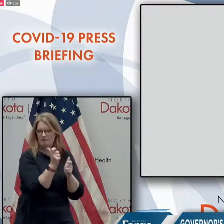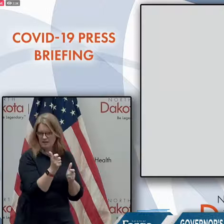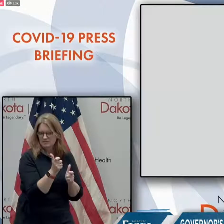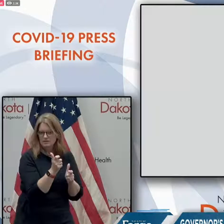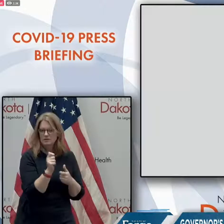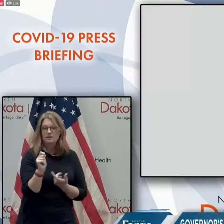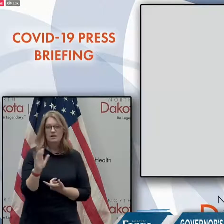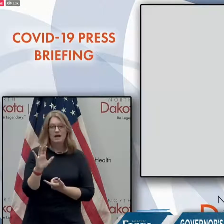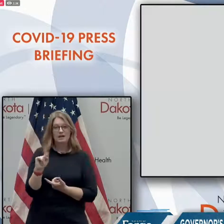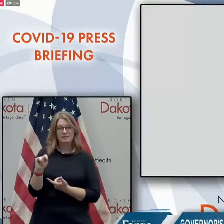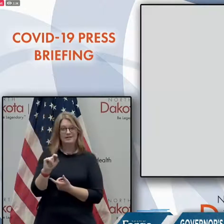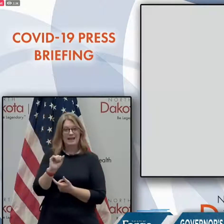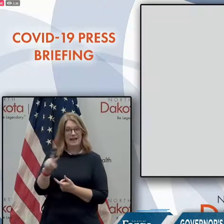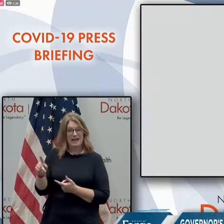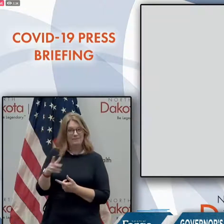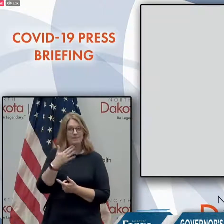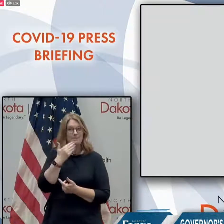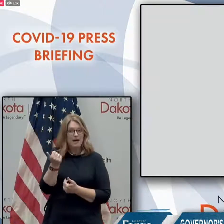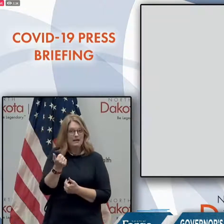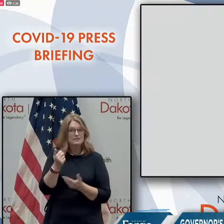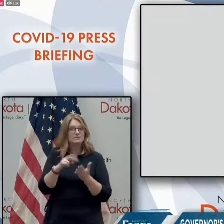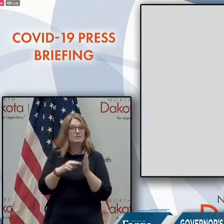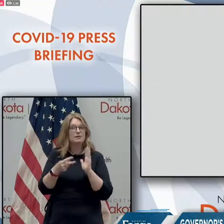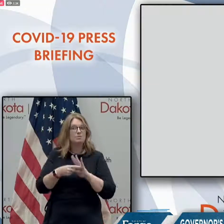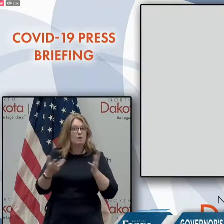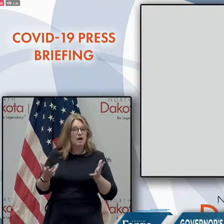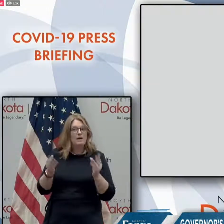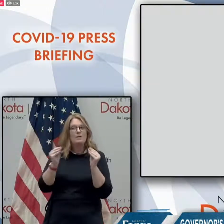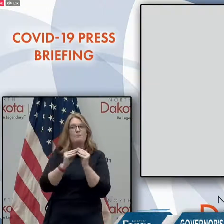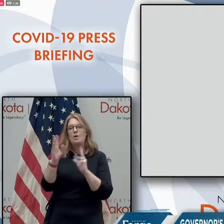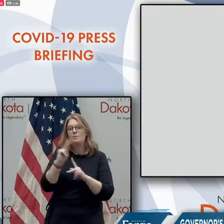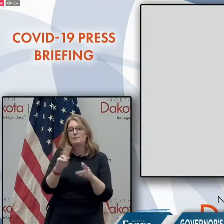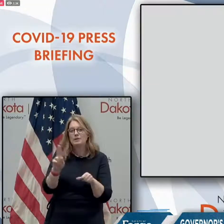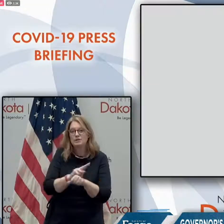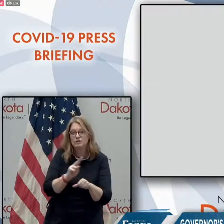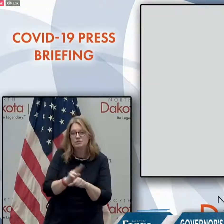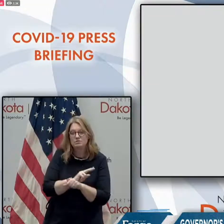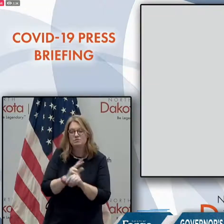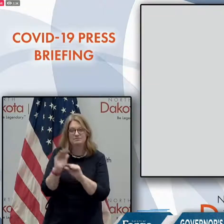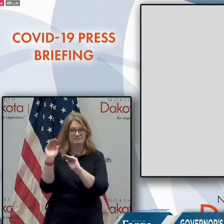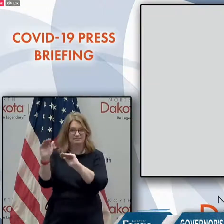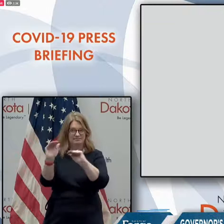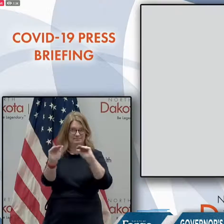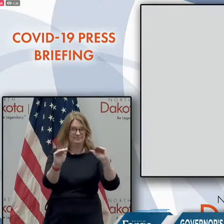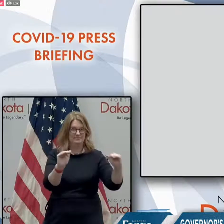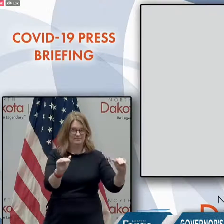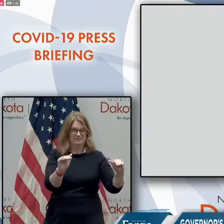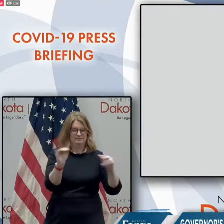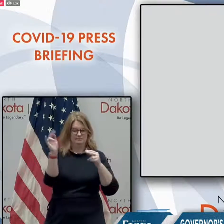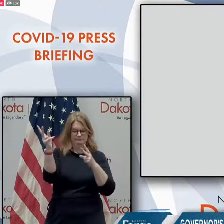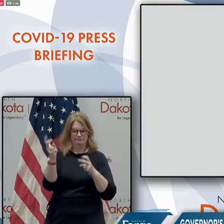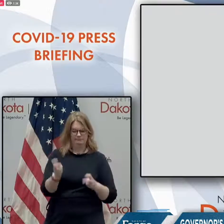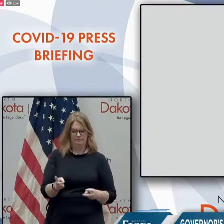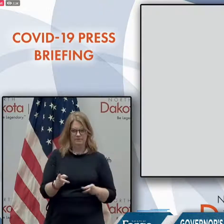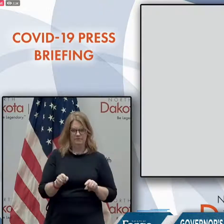contact tracing app works best when more people download it. And being asked to download an app without knowing how it will handle your personal information might cause